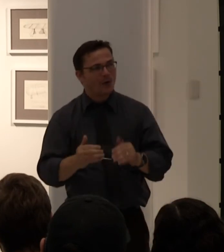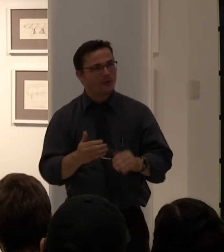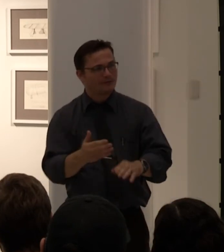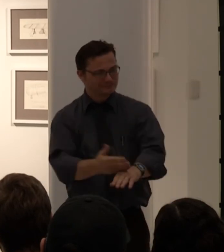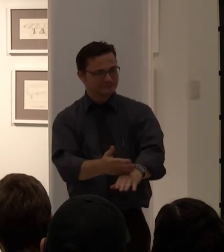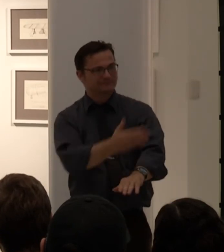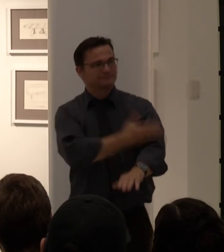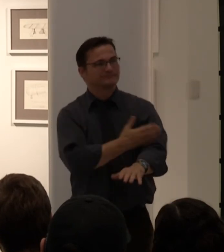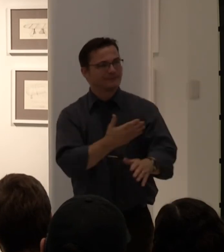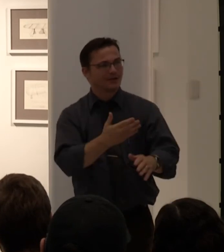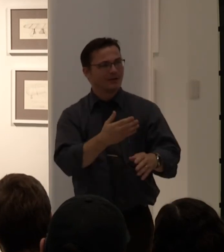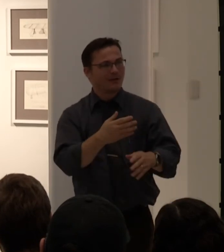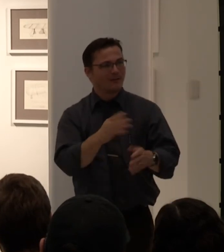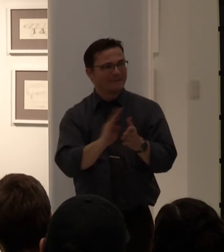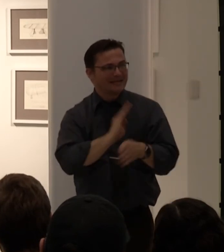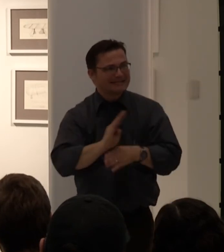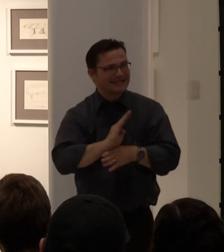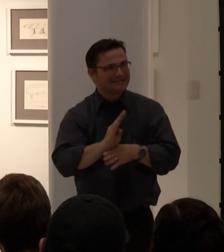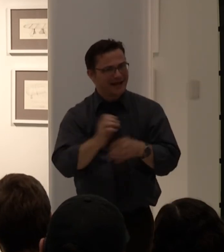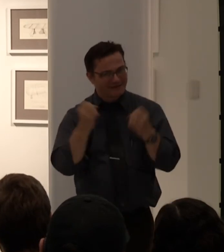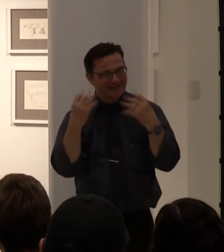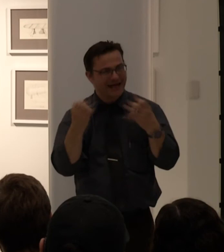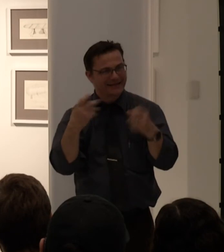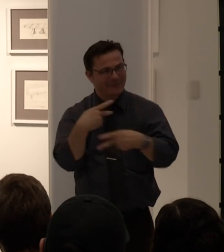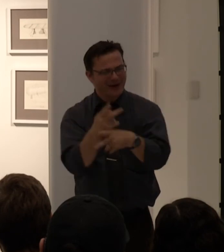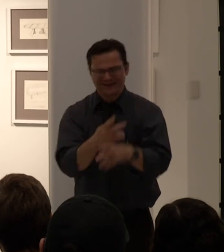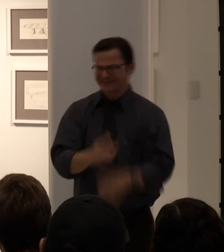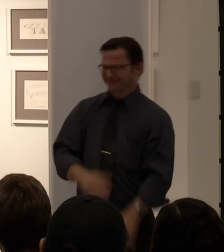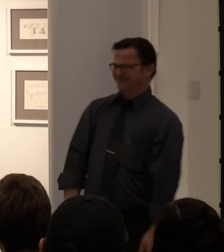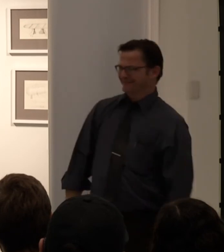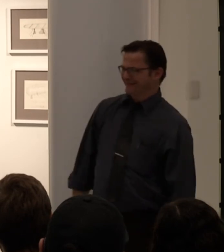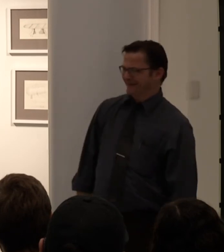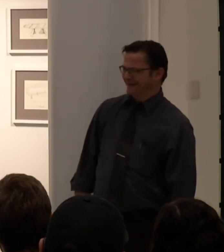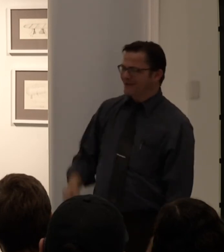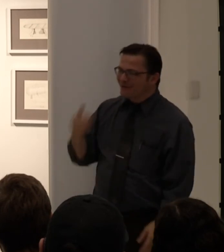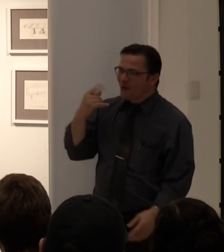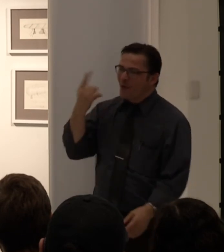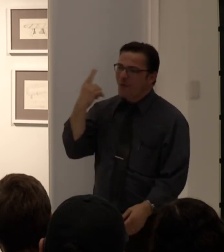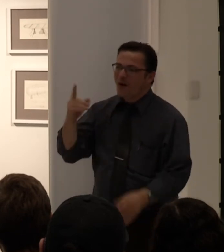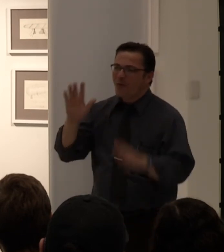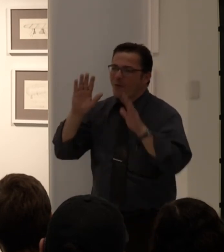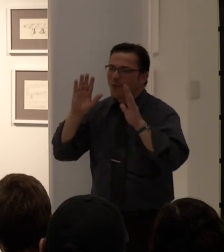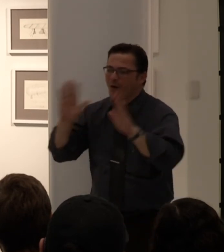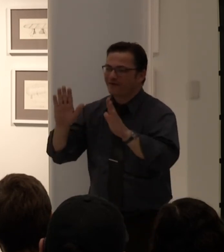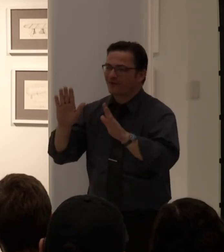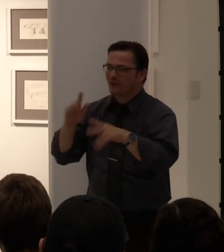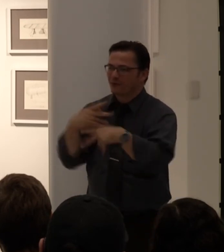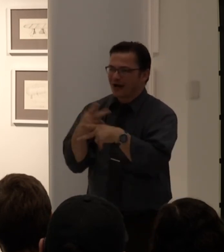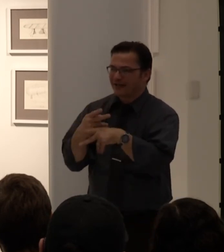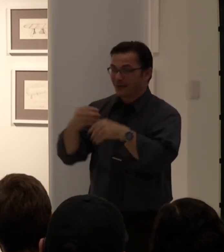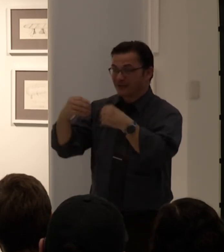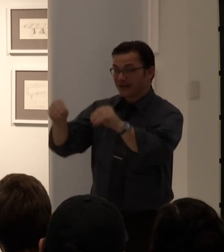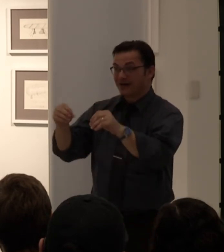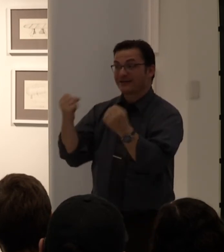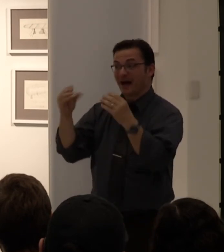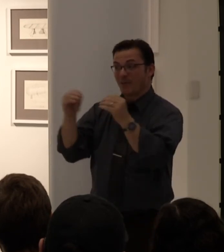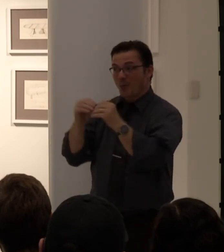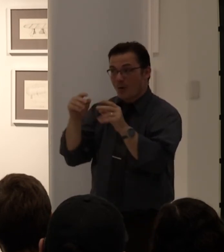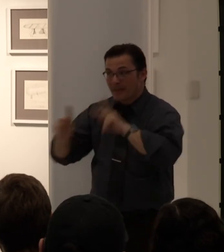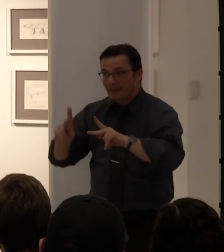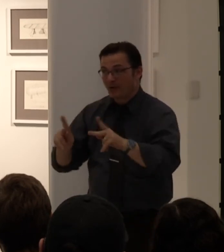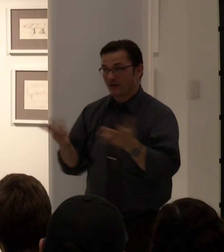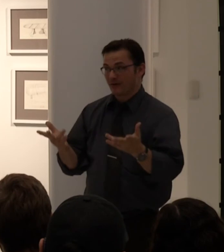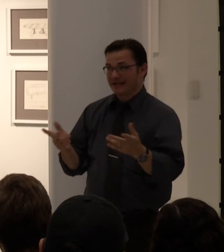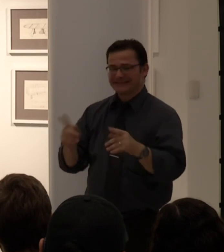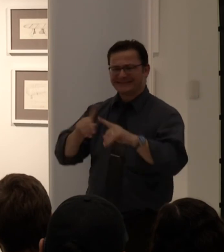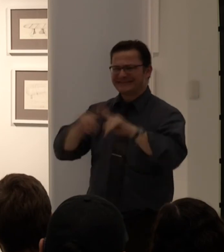coming out with lots and lots of products. And I responded to him, what if we have a great product and we sell it to a lot more people? It's just